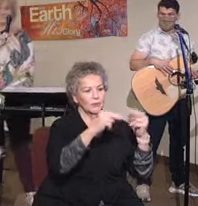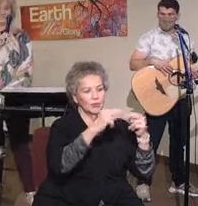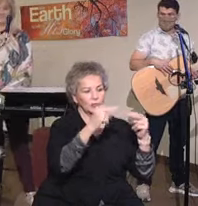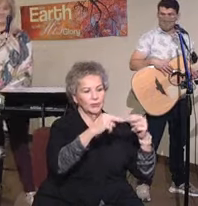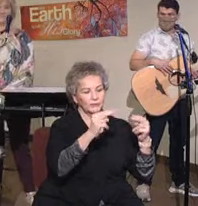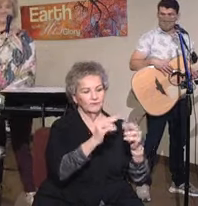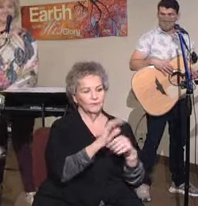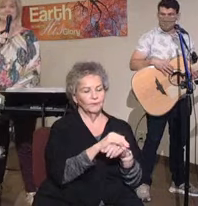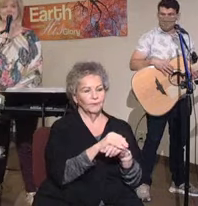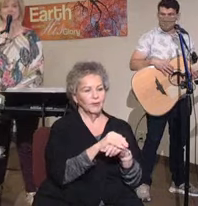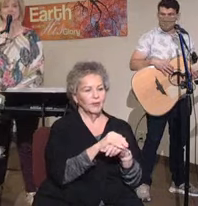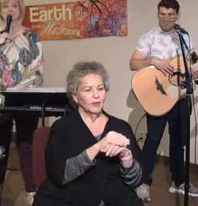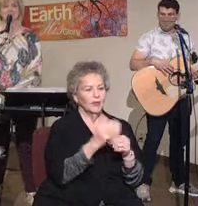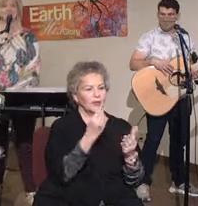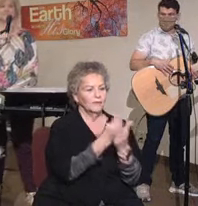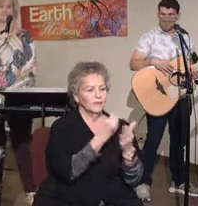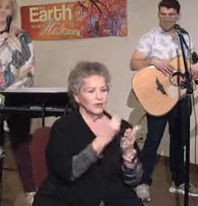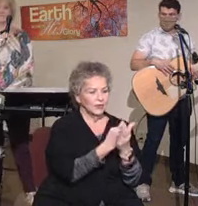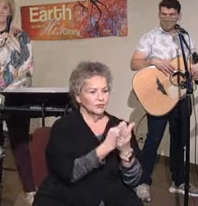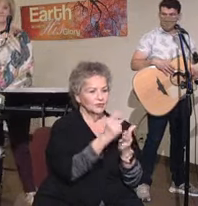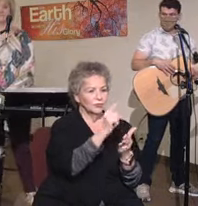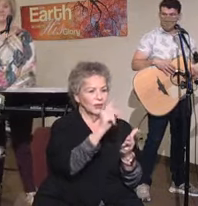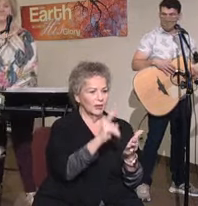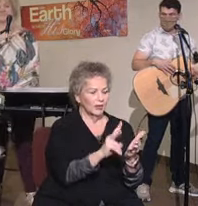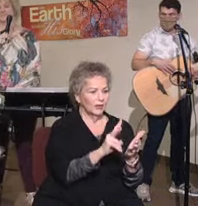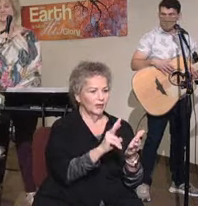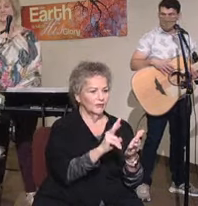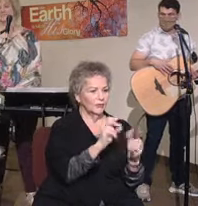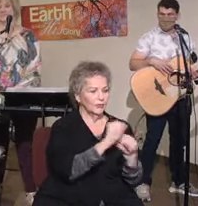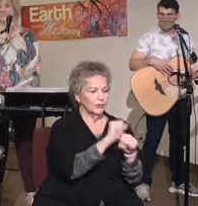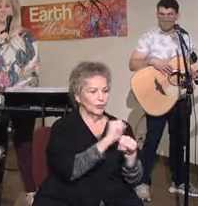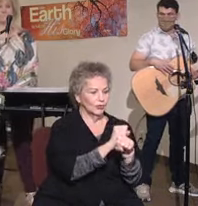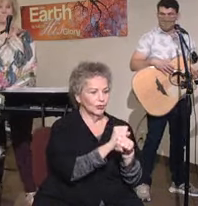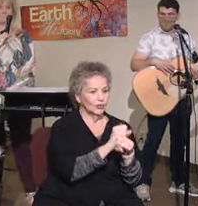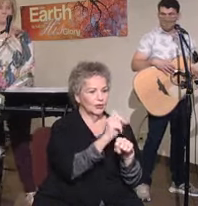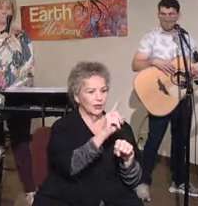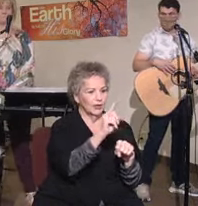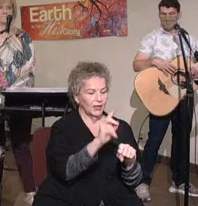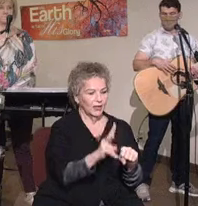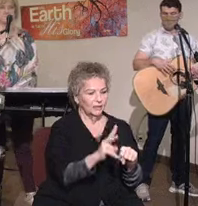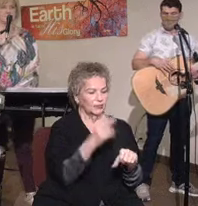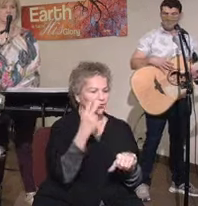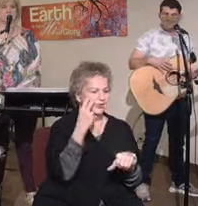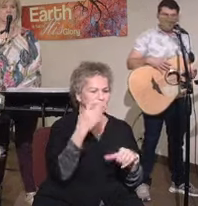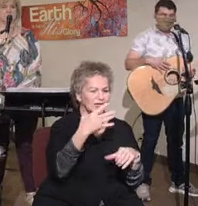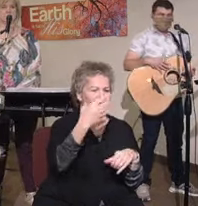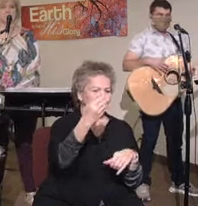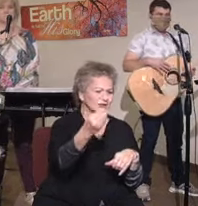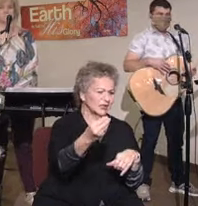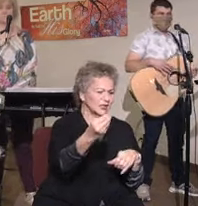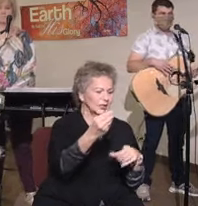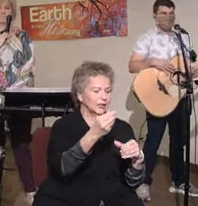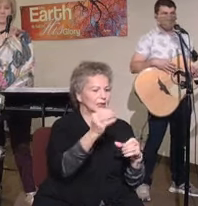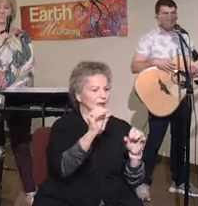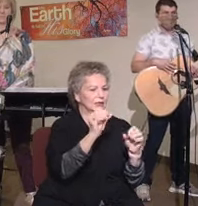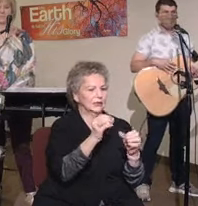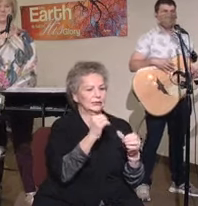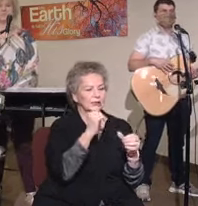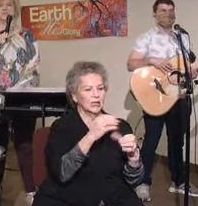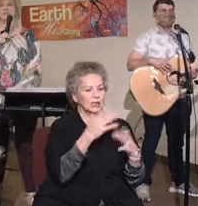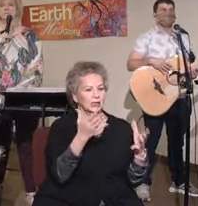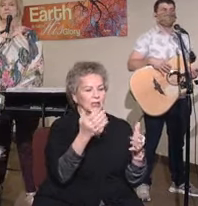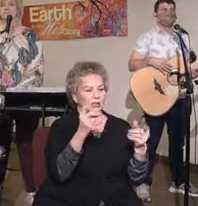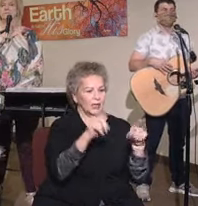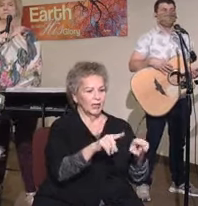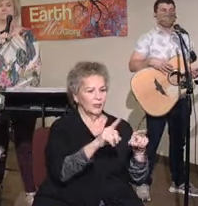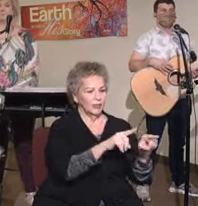Financial part and the interworkings part. You can see not much has been happening on the exterior, still working on a few things there